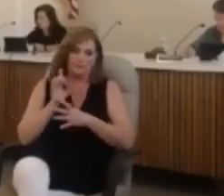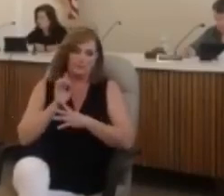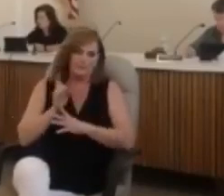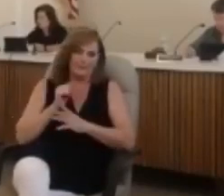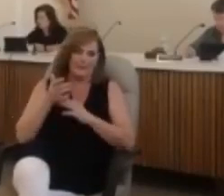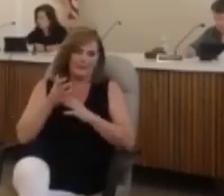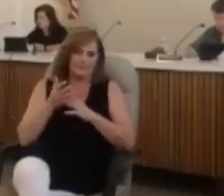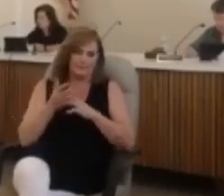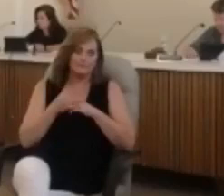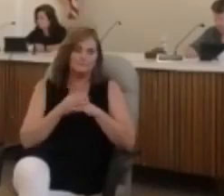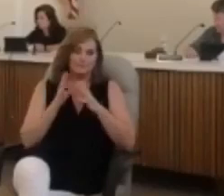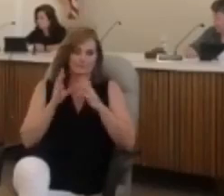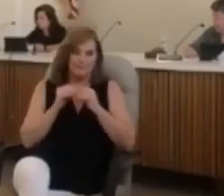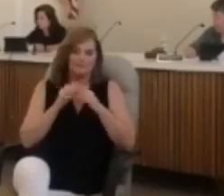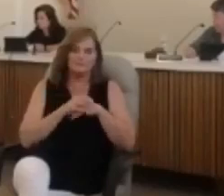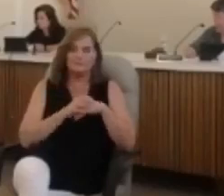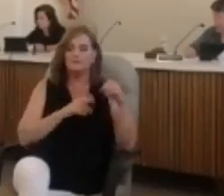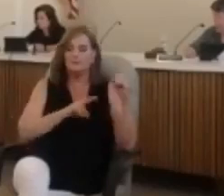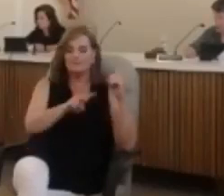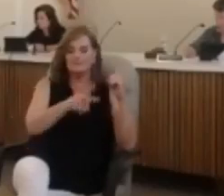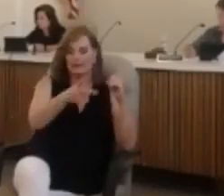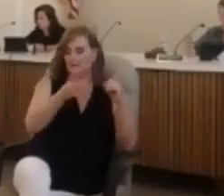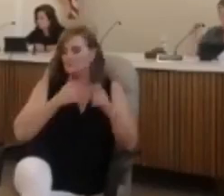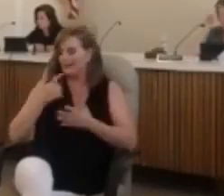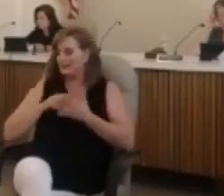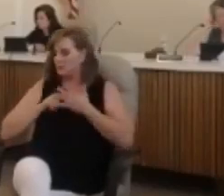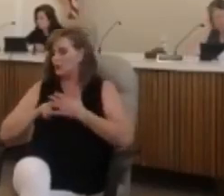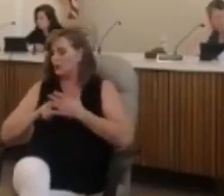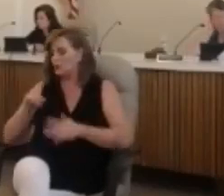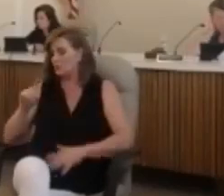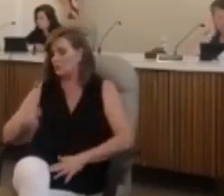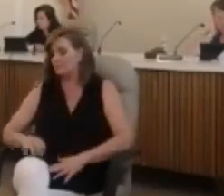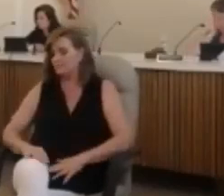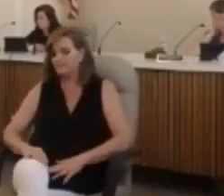Second. Any discussion?